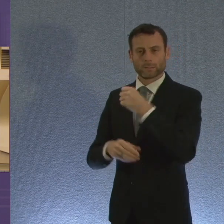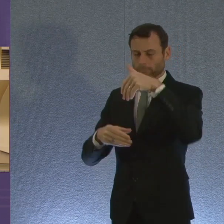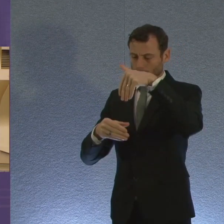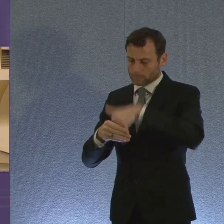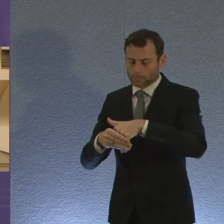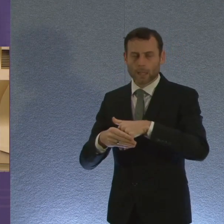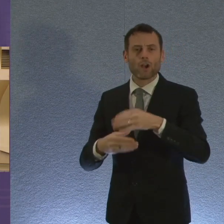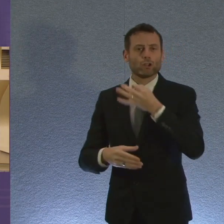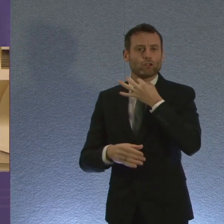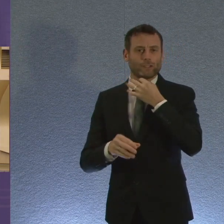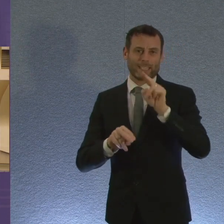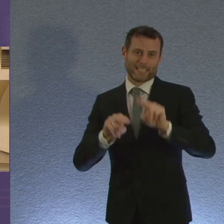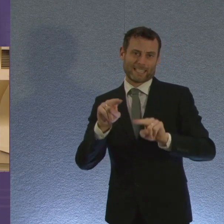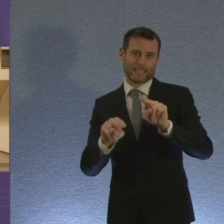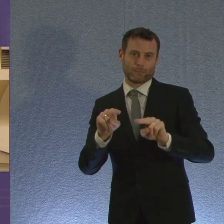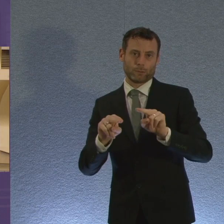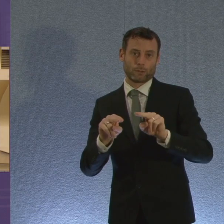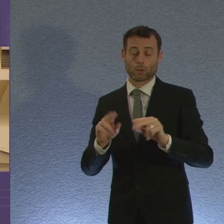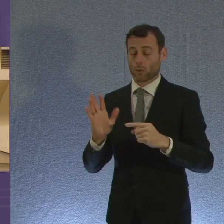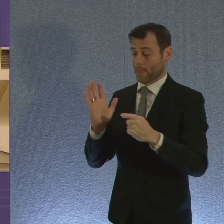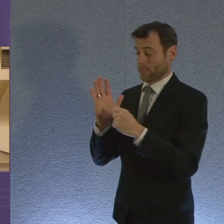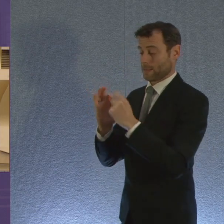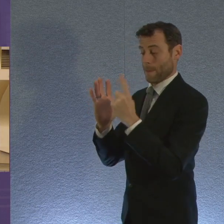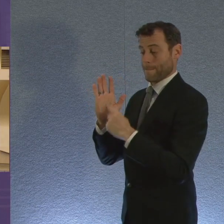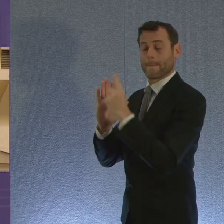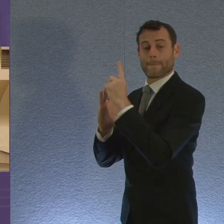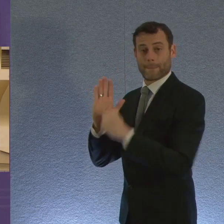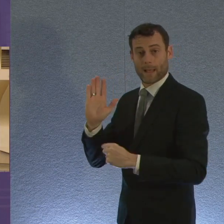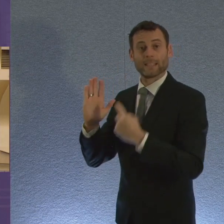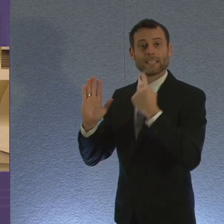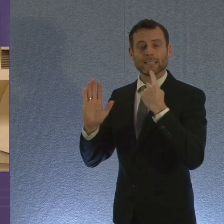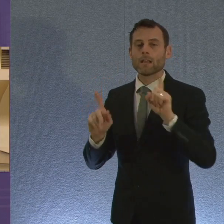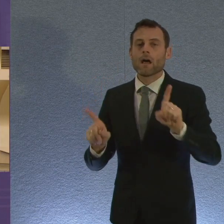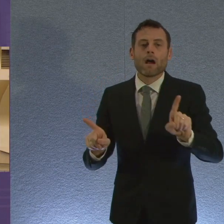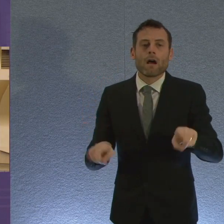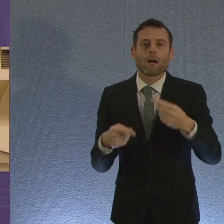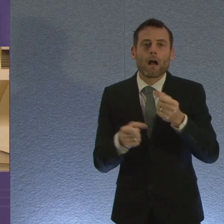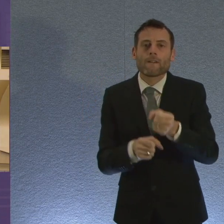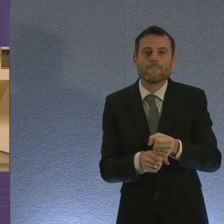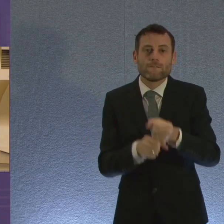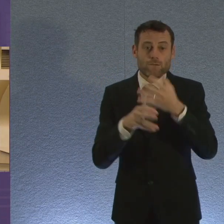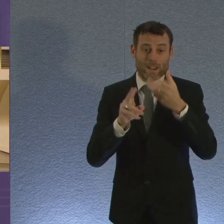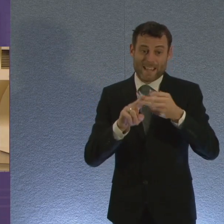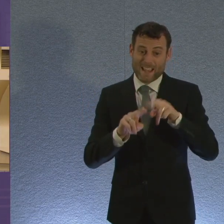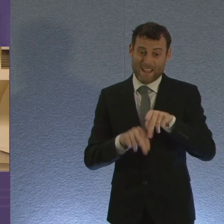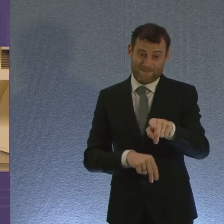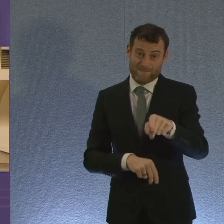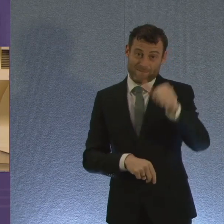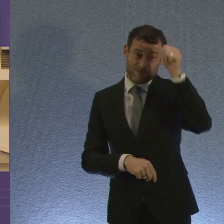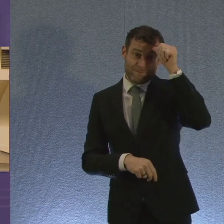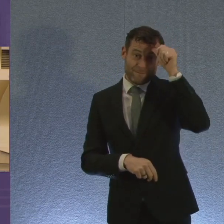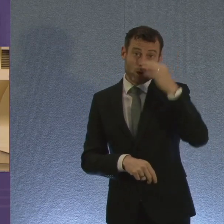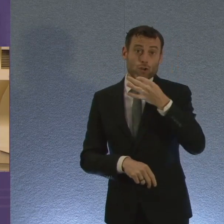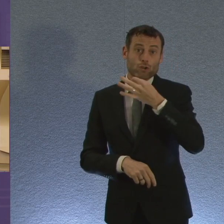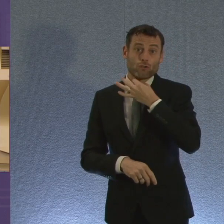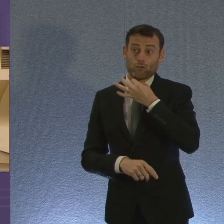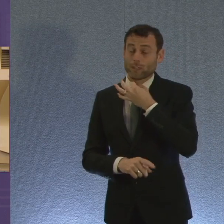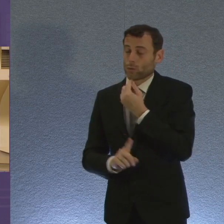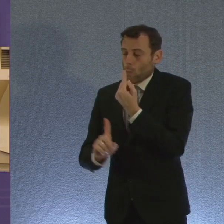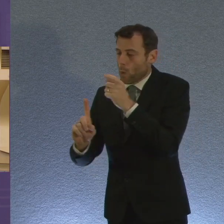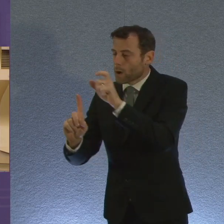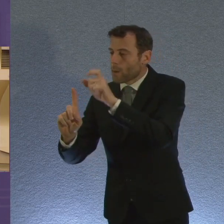may also note that the bill explicitly states that a prisoner cannot be released if they would pose an immediate risk of harm to an identified